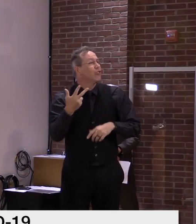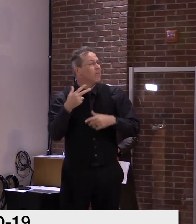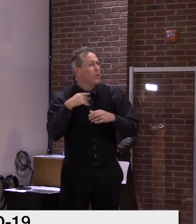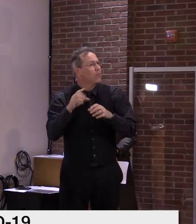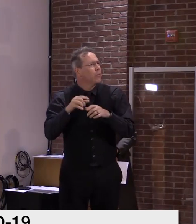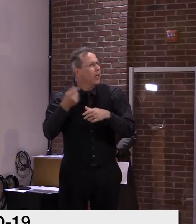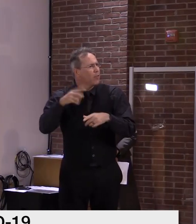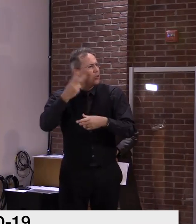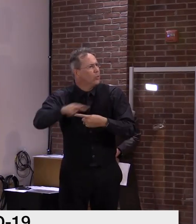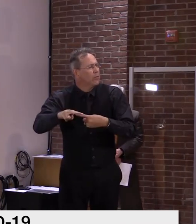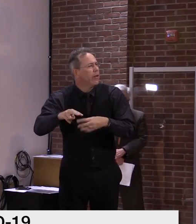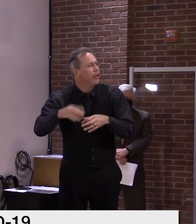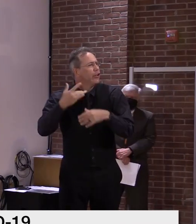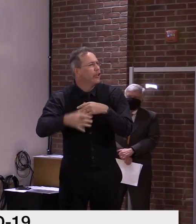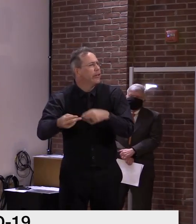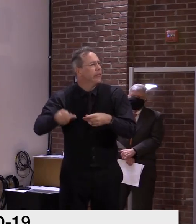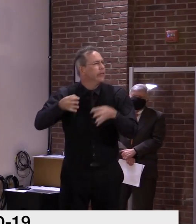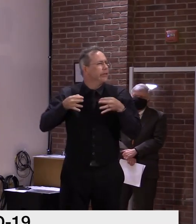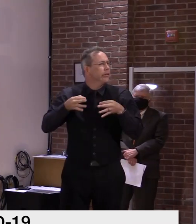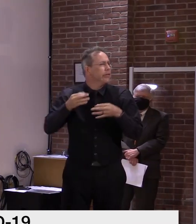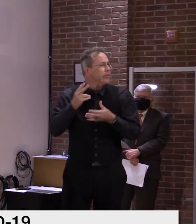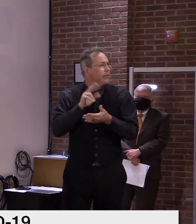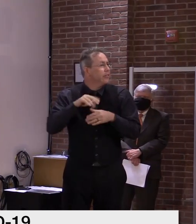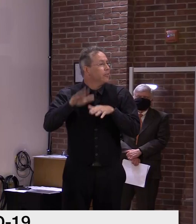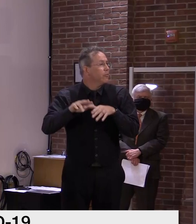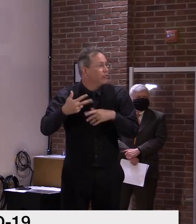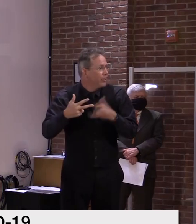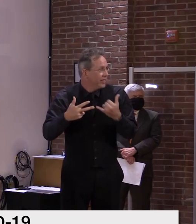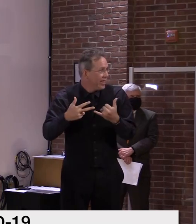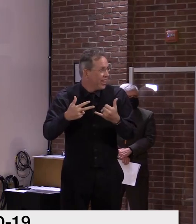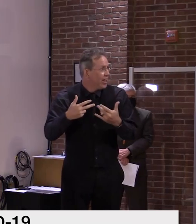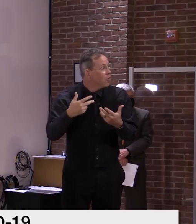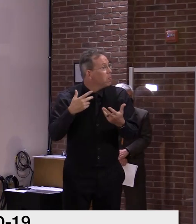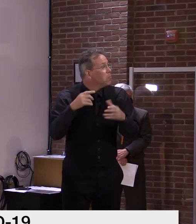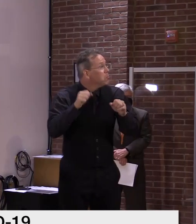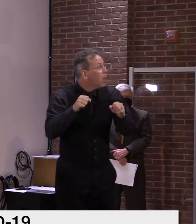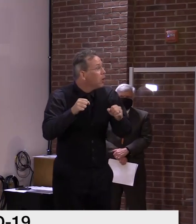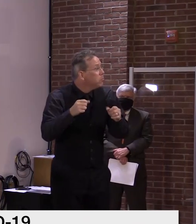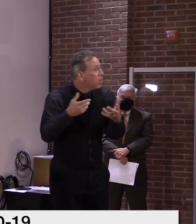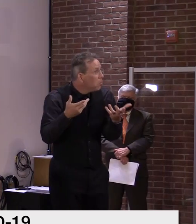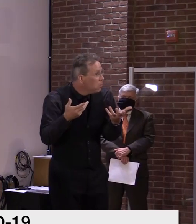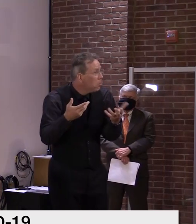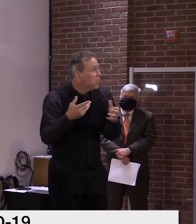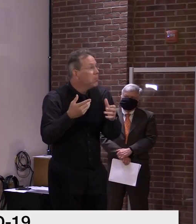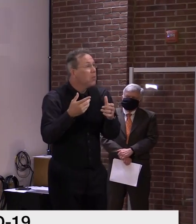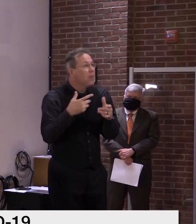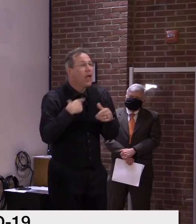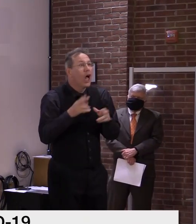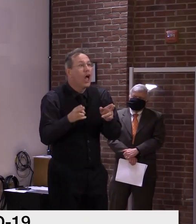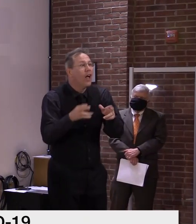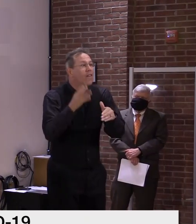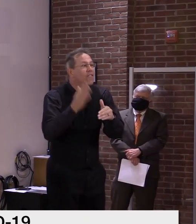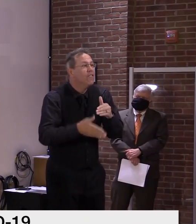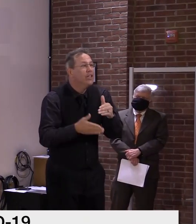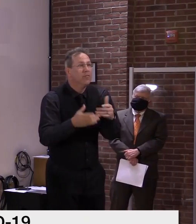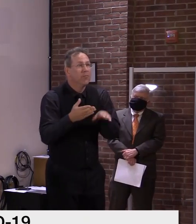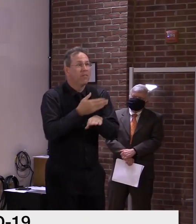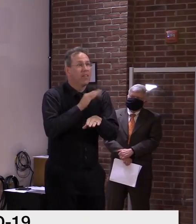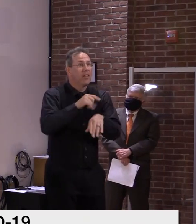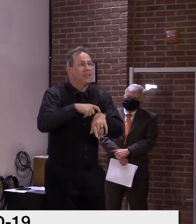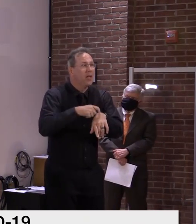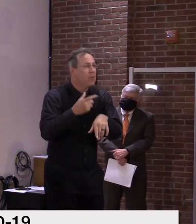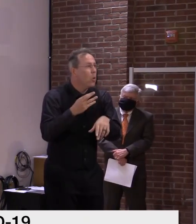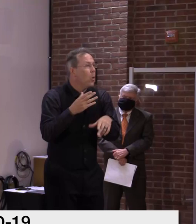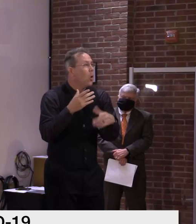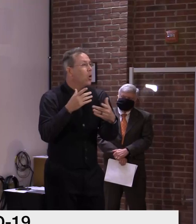a possibility we could accelerate the final step, now slated for July 4th. But to do